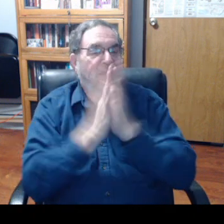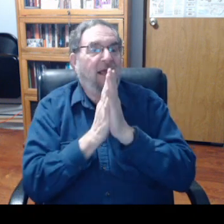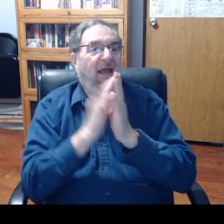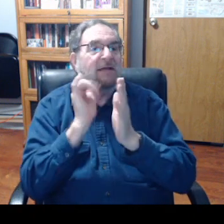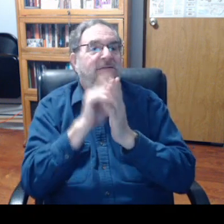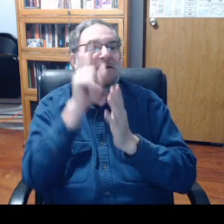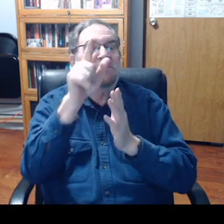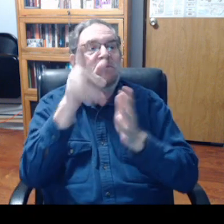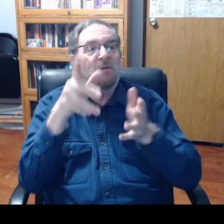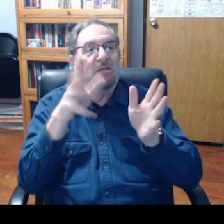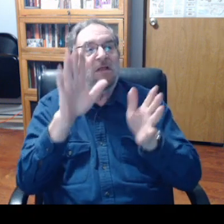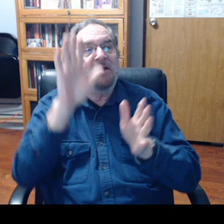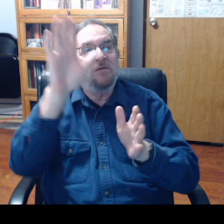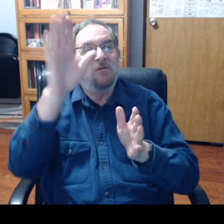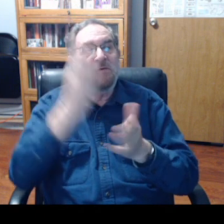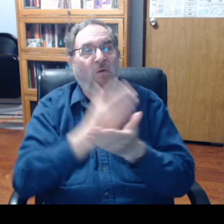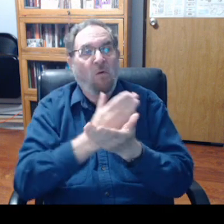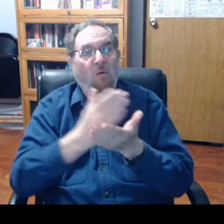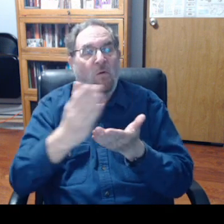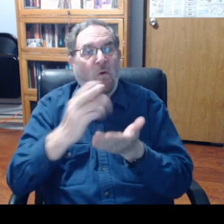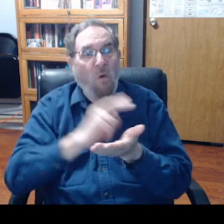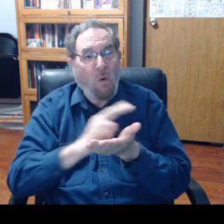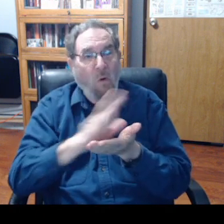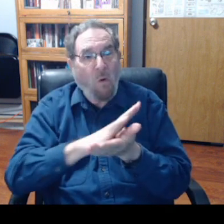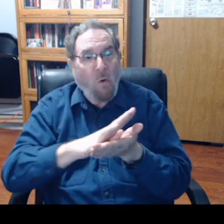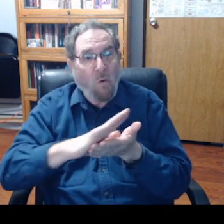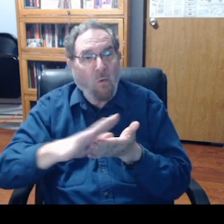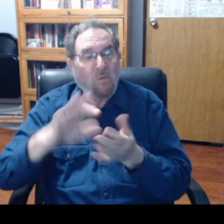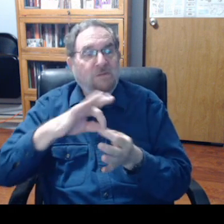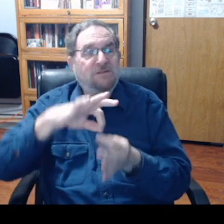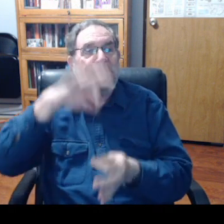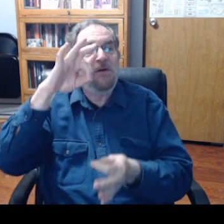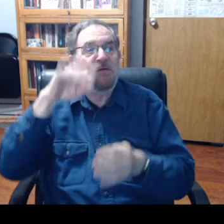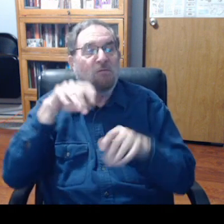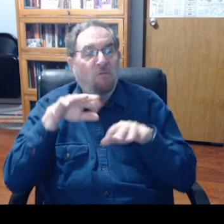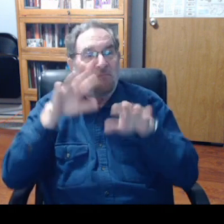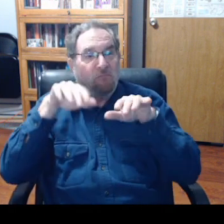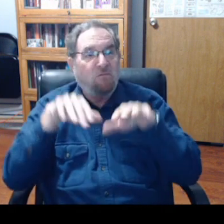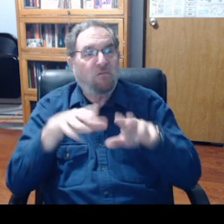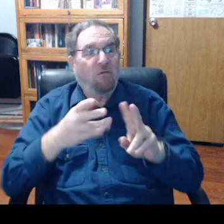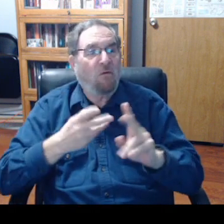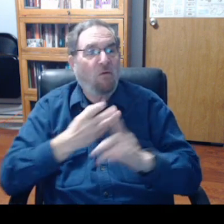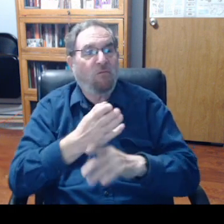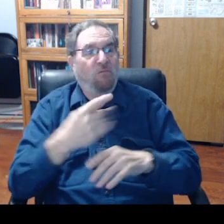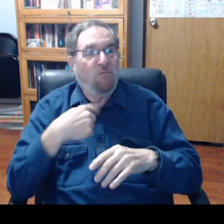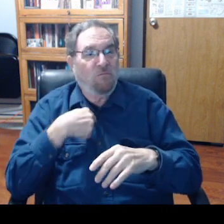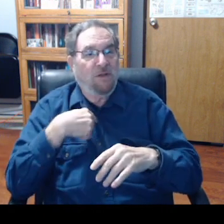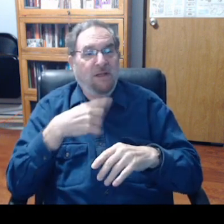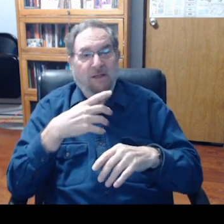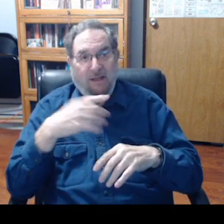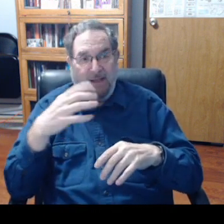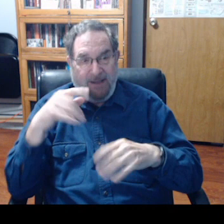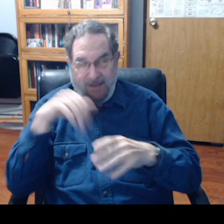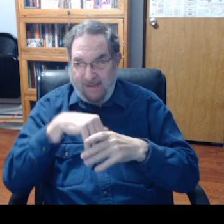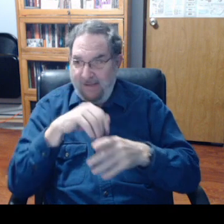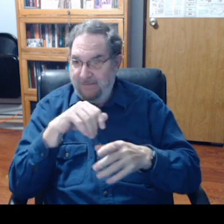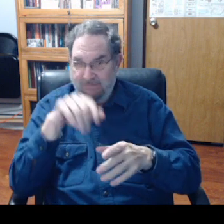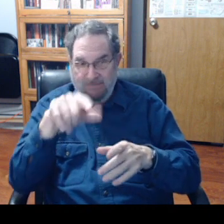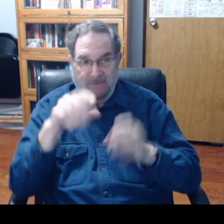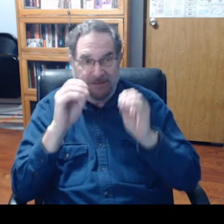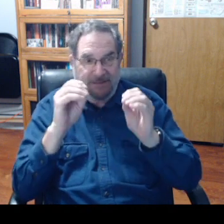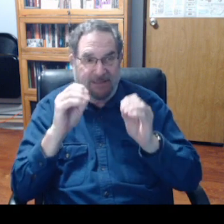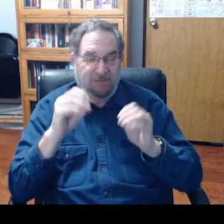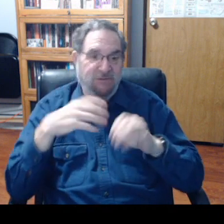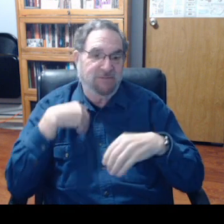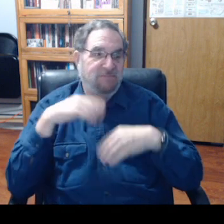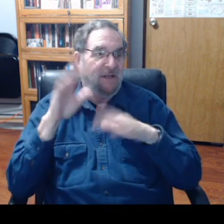We ask that you let your Holy Spirit fall through me in